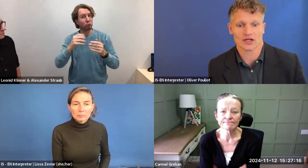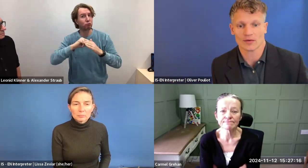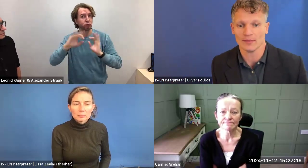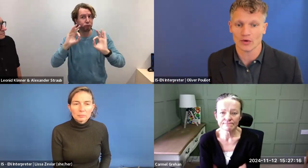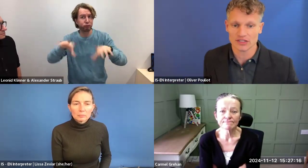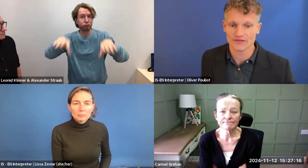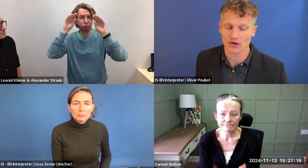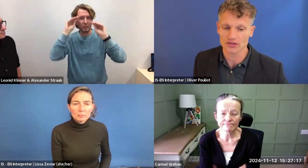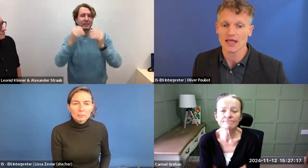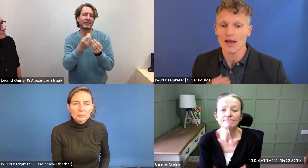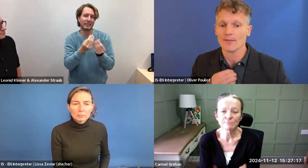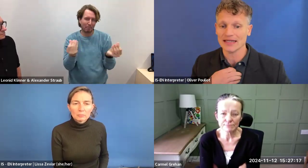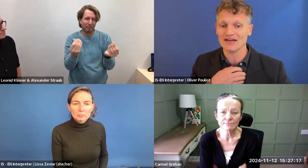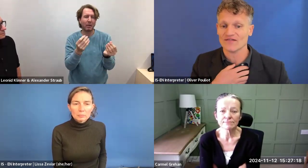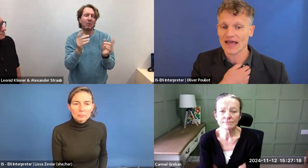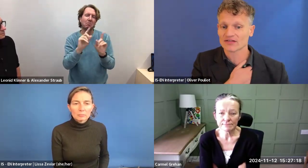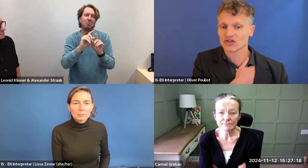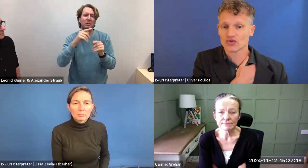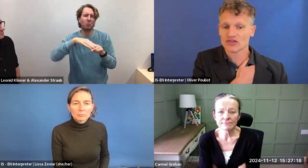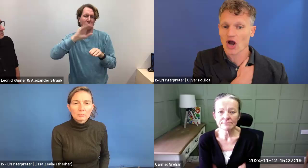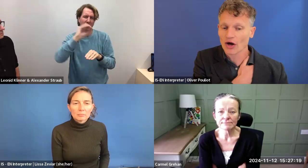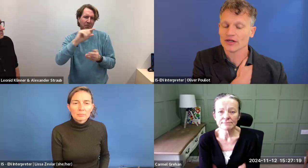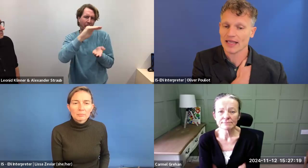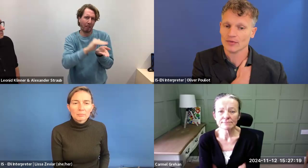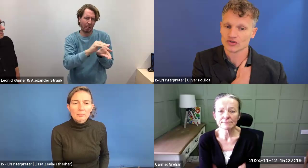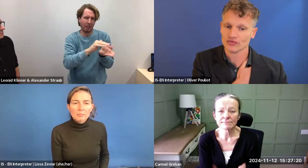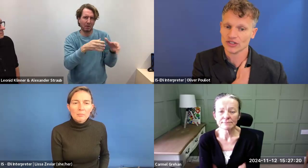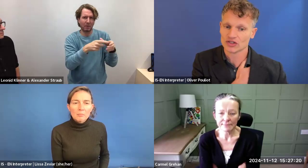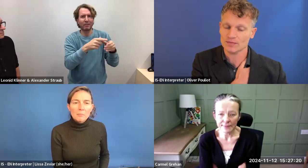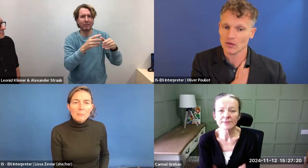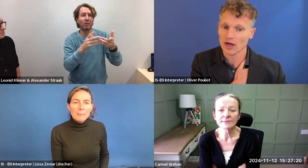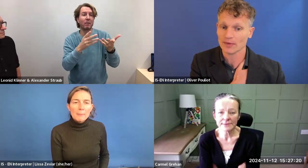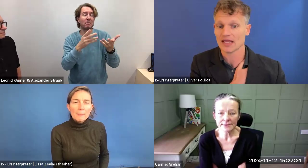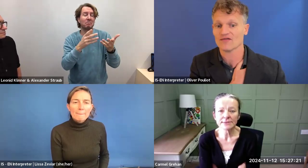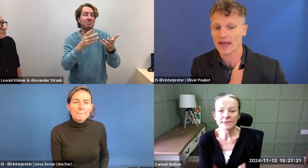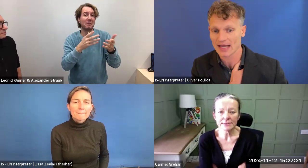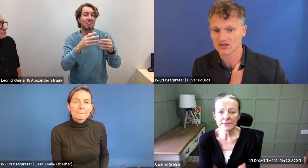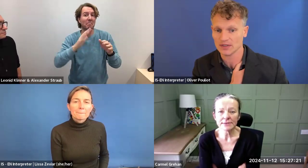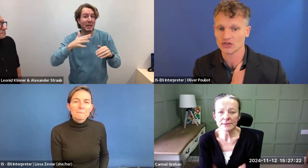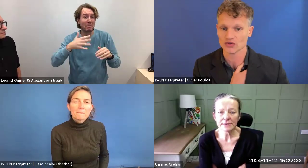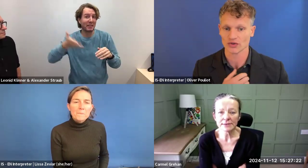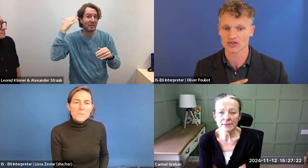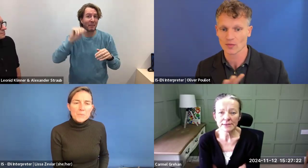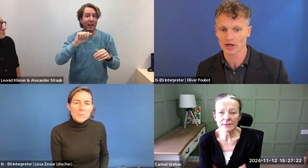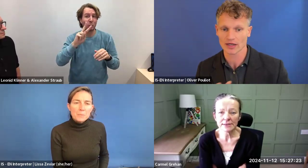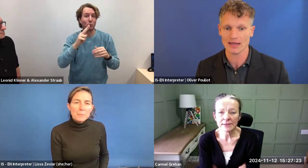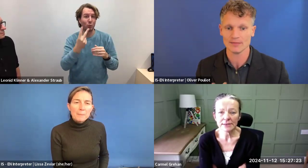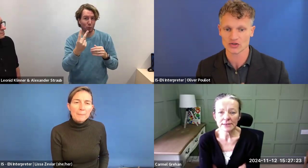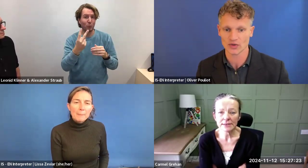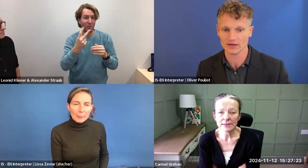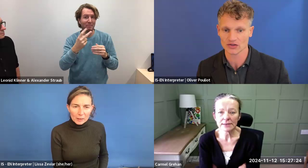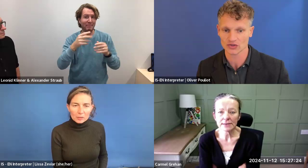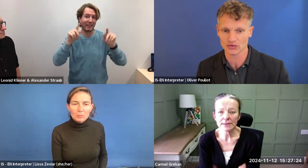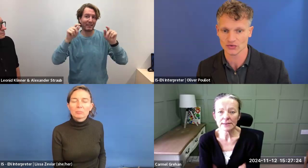do things that are a bit more difficult. But in fact, the students aren't able to reach B1, but they've passed B2. So they're somewhere